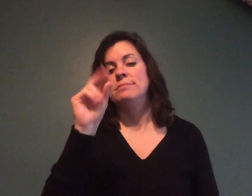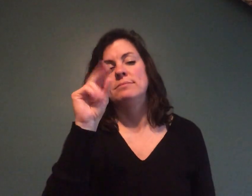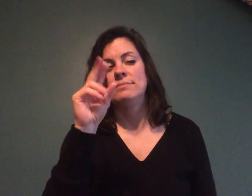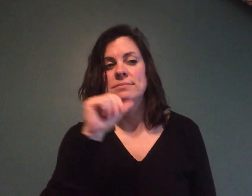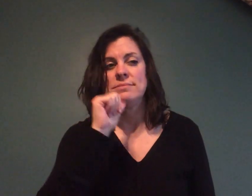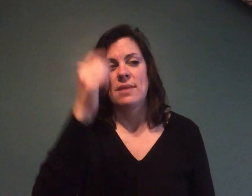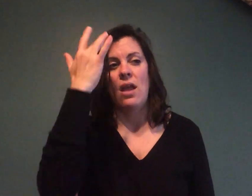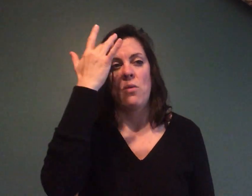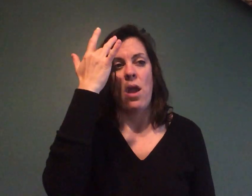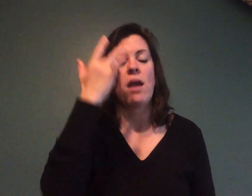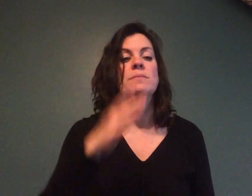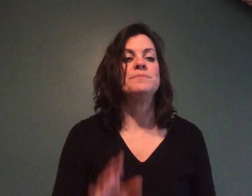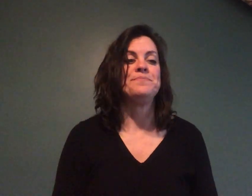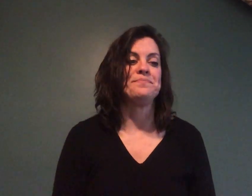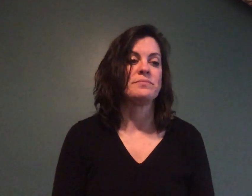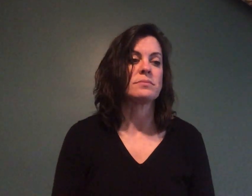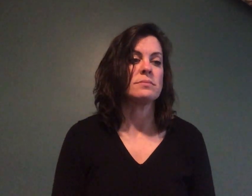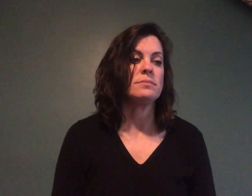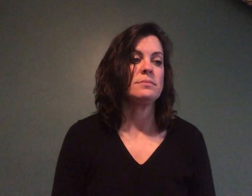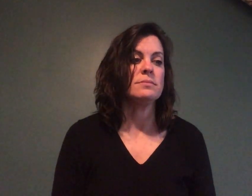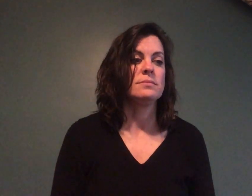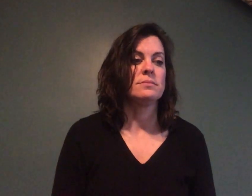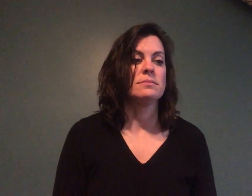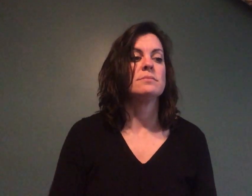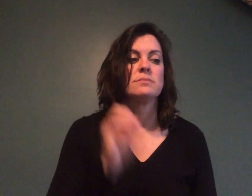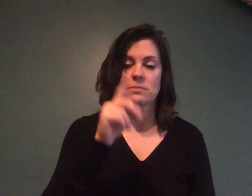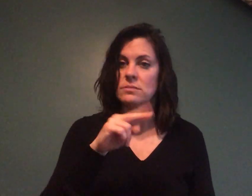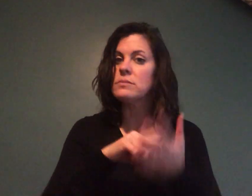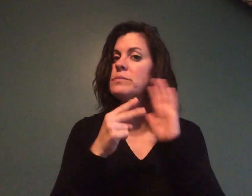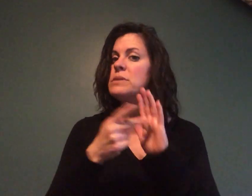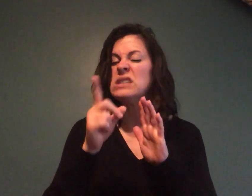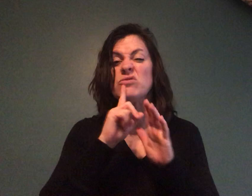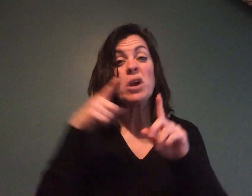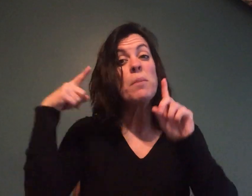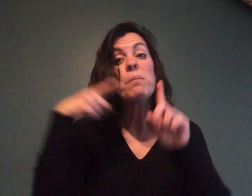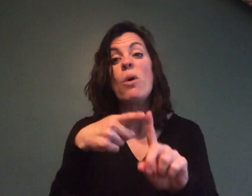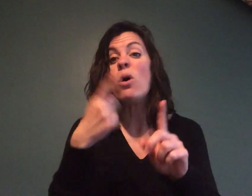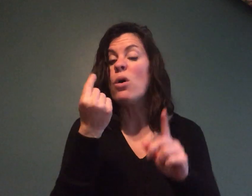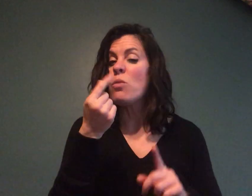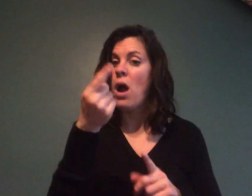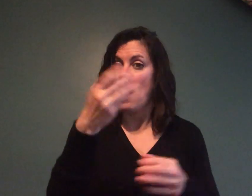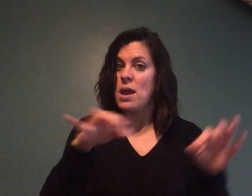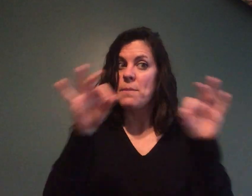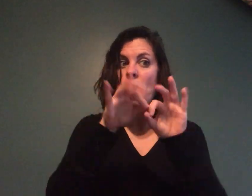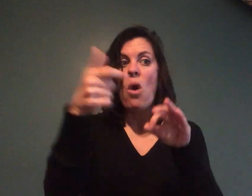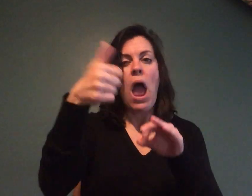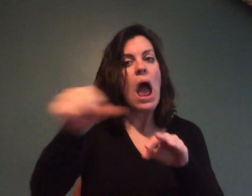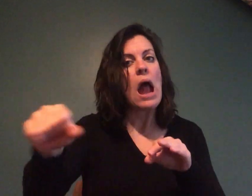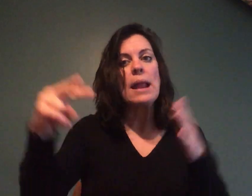Any repairs of cords. Any cords must be performed by a qualified person.